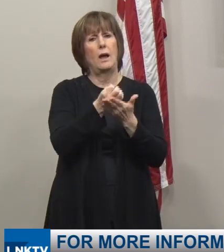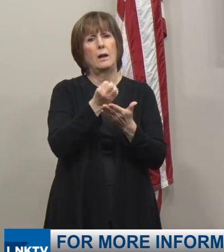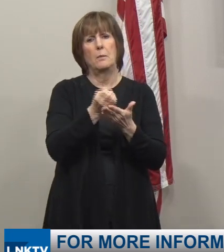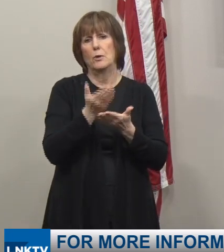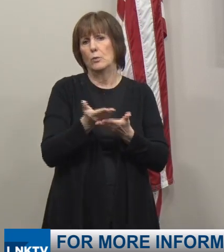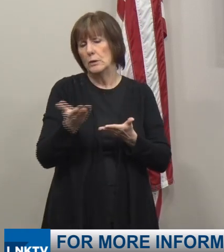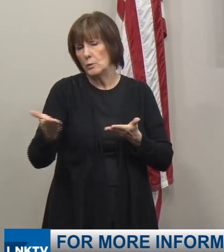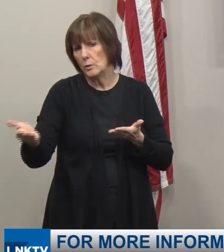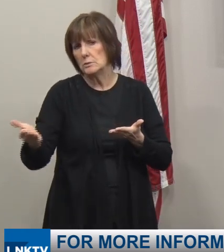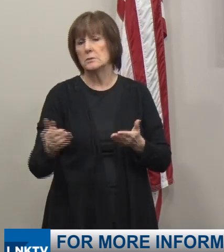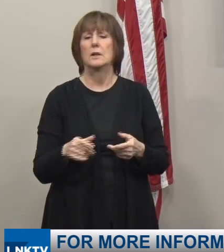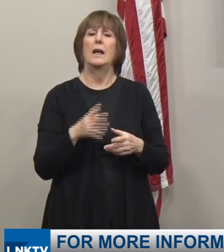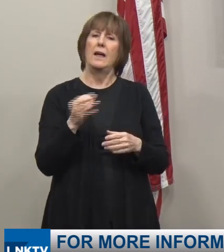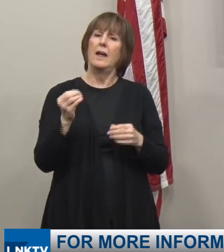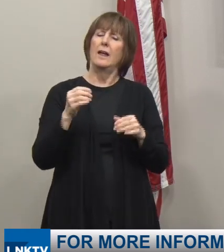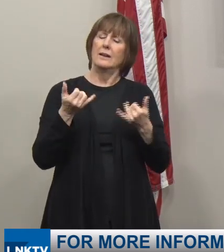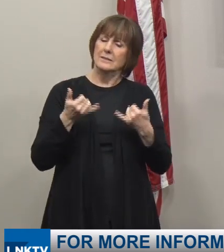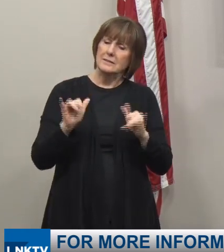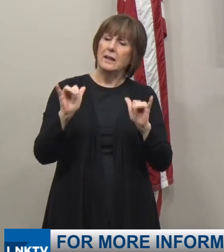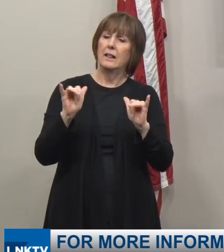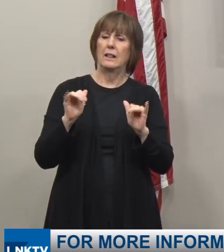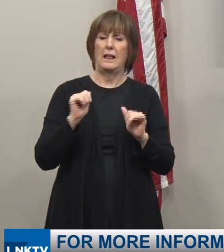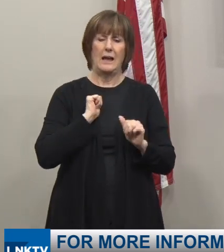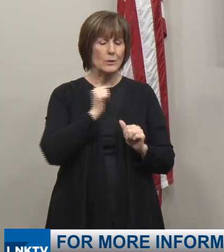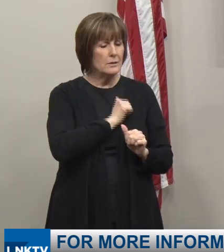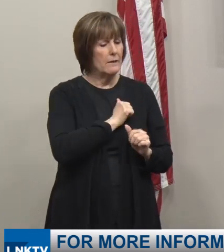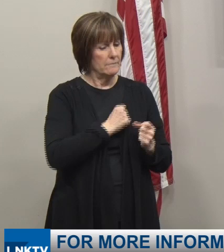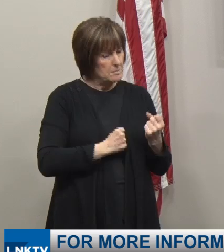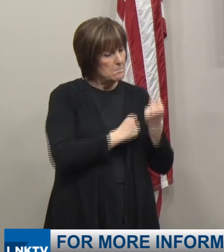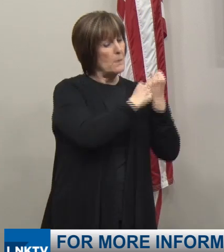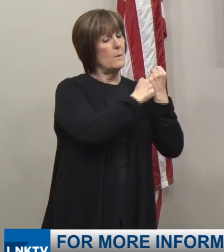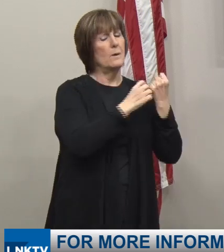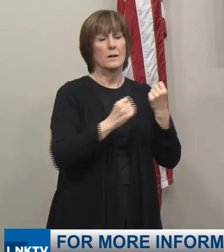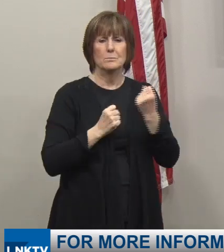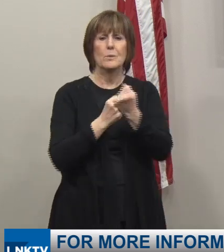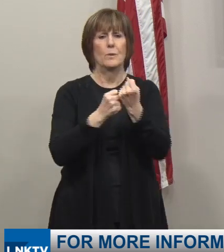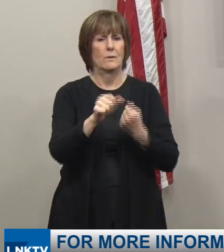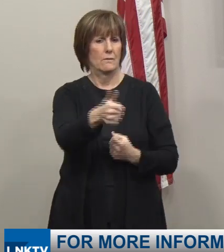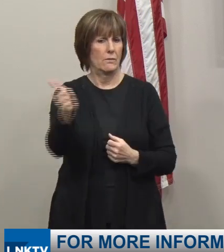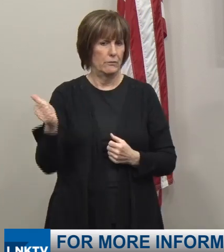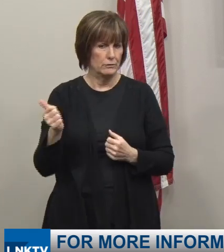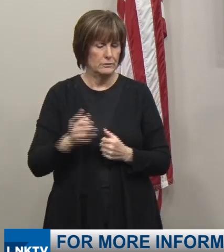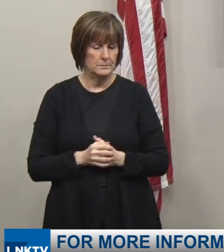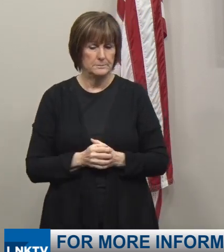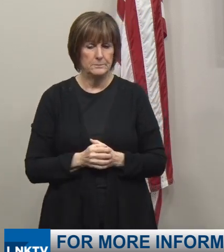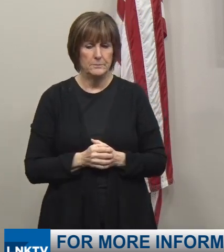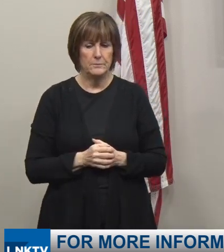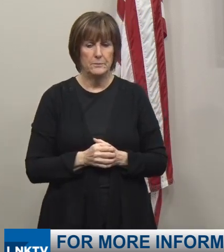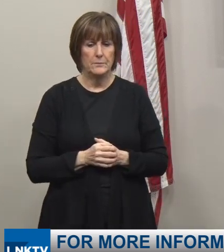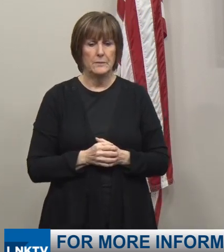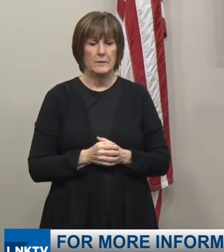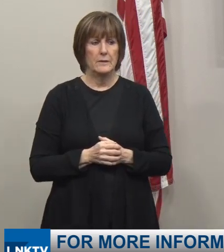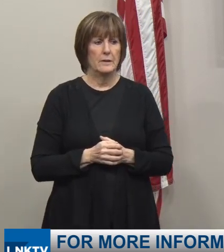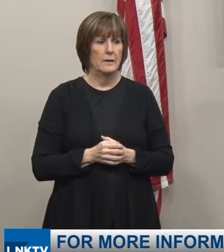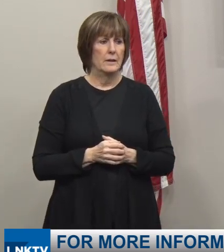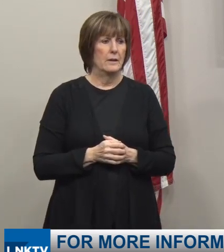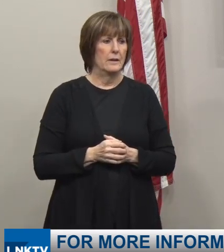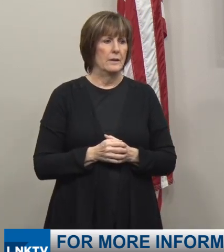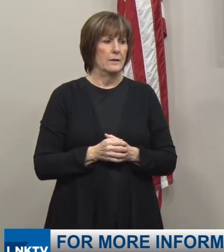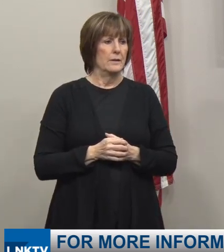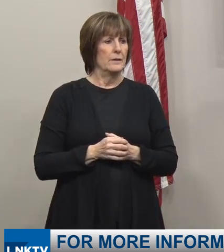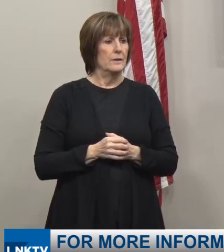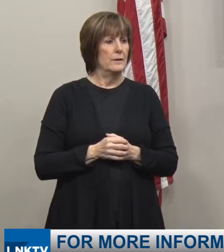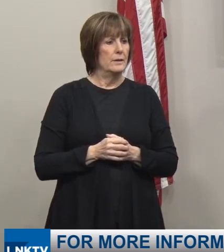resources, and if we continue to lift up both ourselves and others. A rising tide really does lift